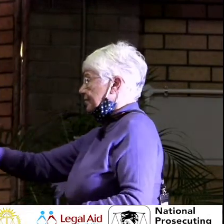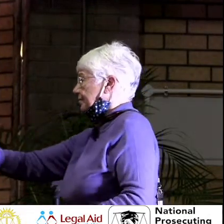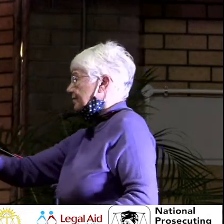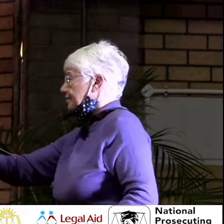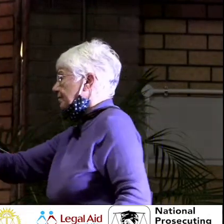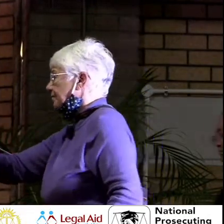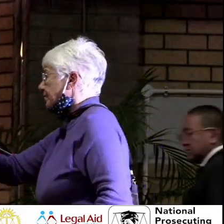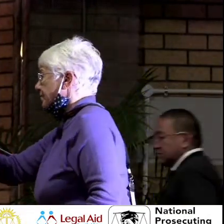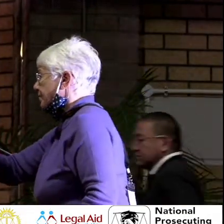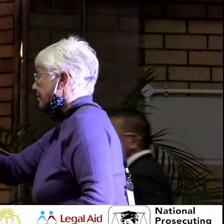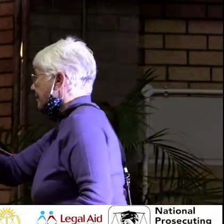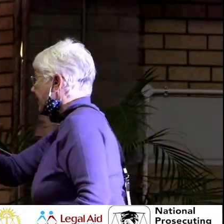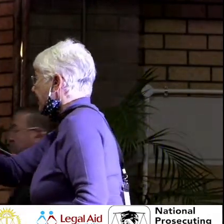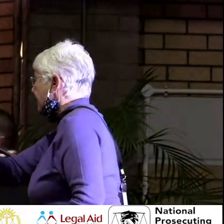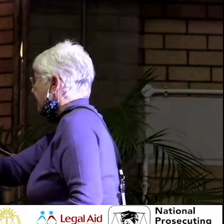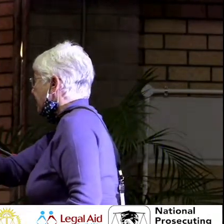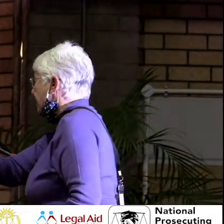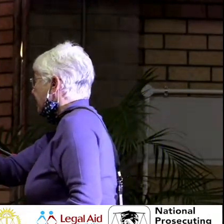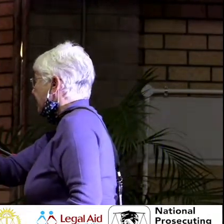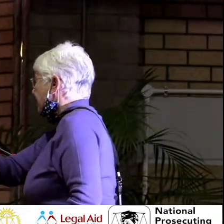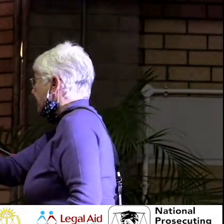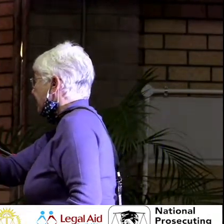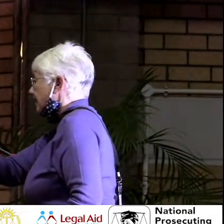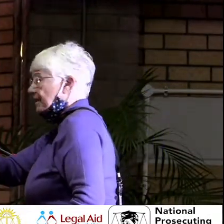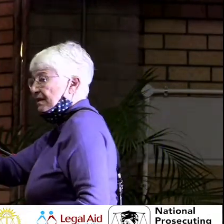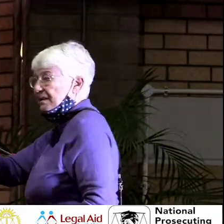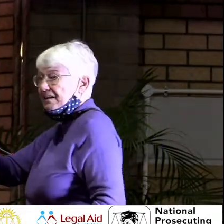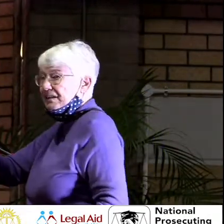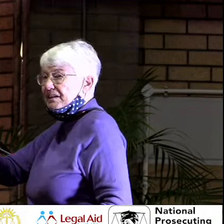All right, thank you very much. Number 3, the gentleman.